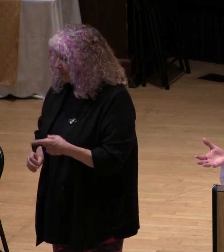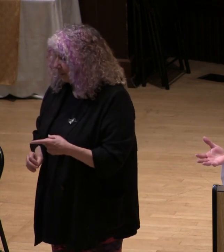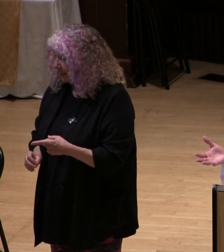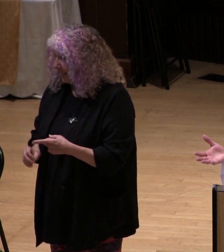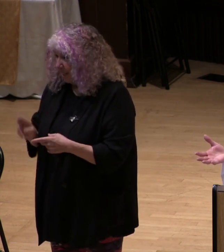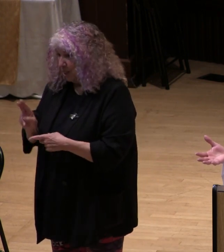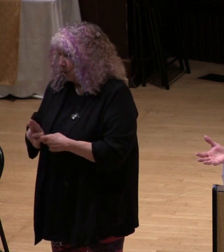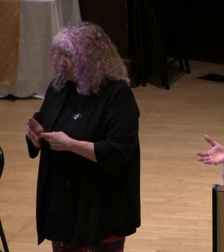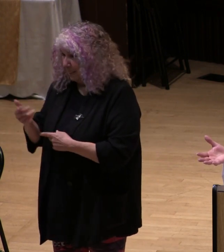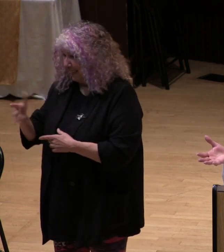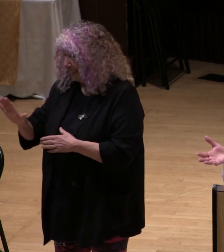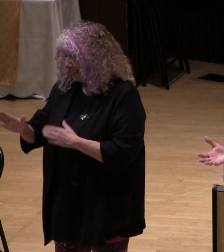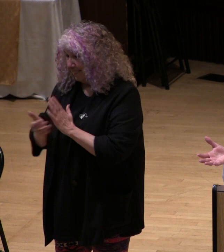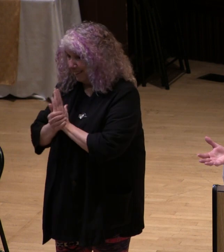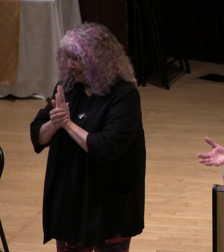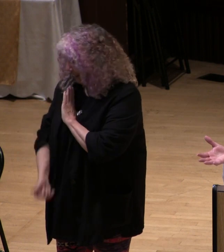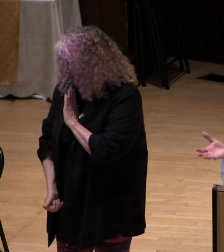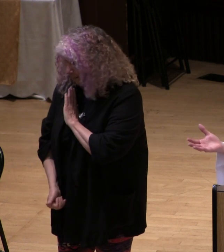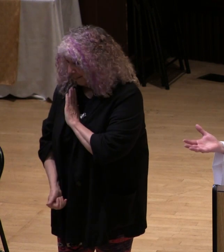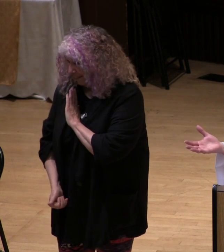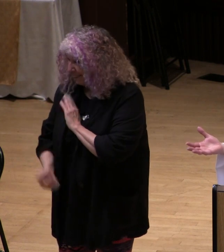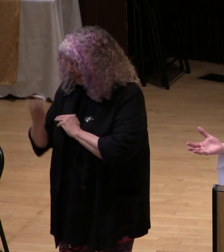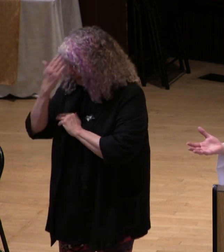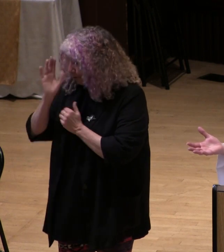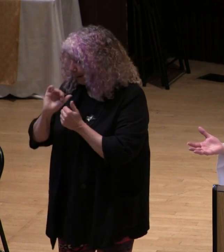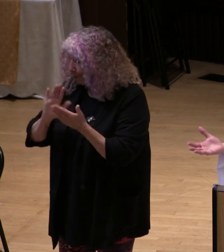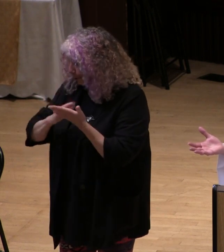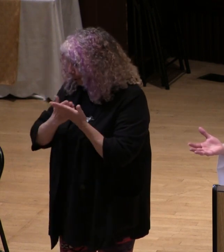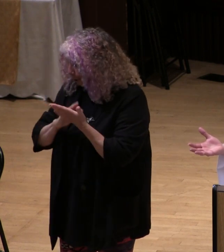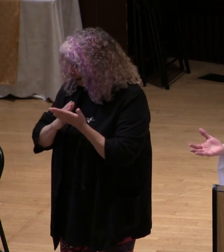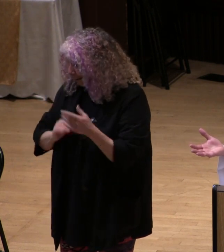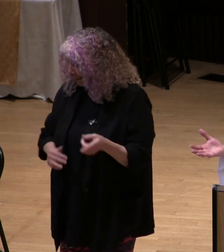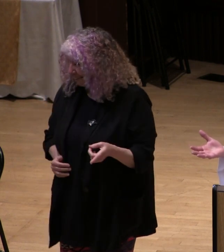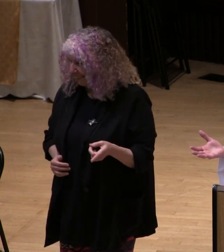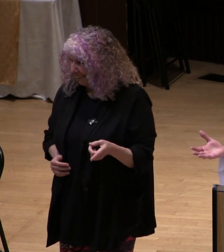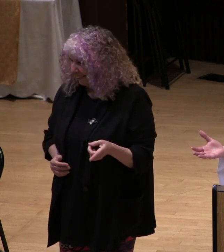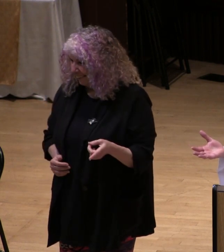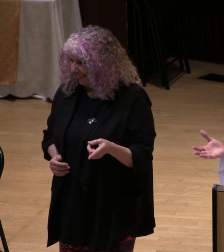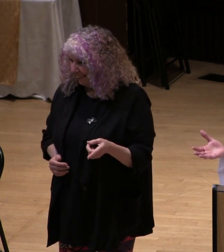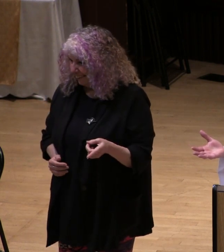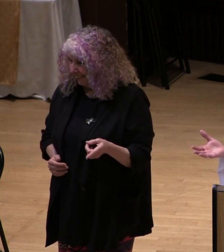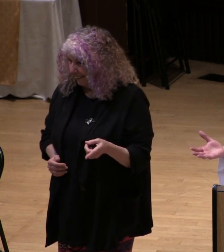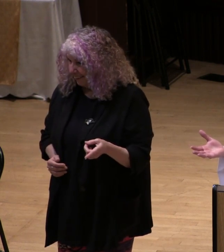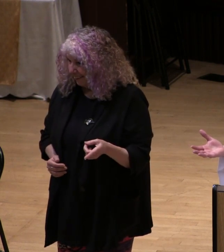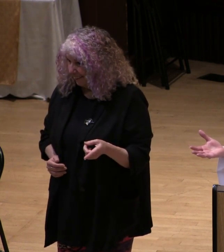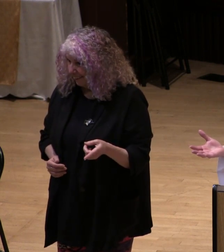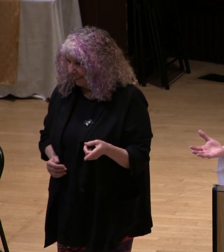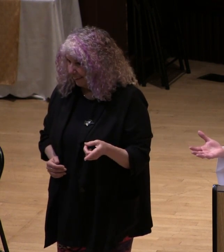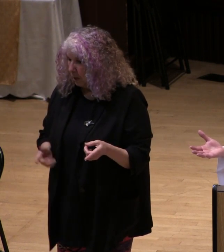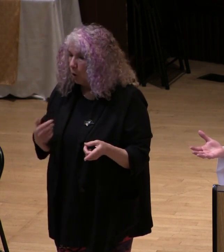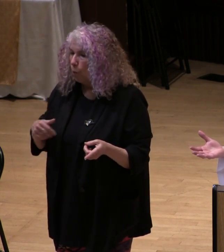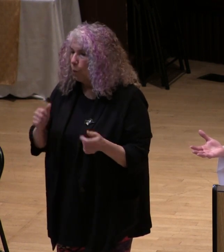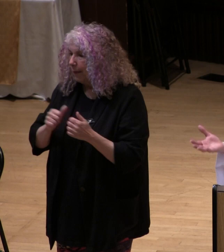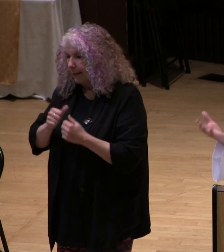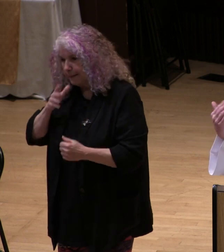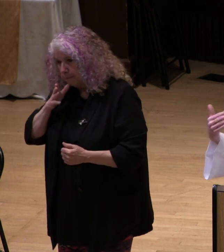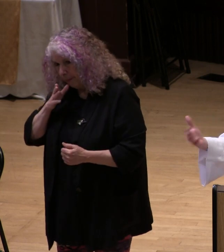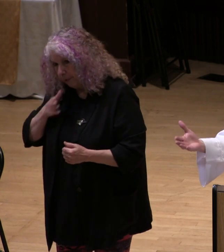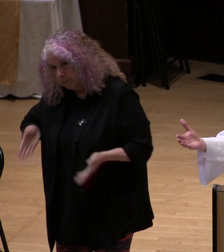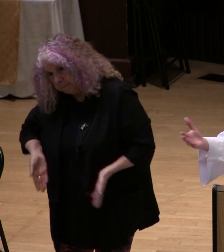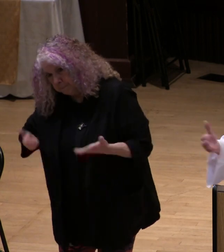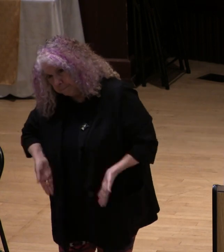just used his gift. He knows how to cook. And with his mother's